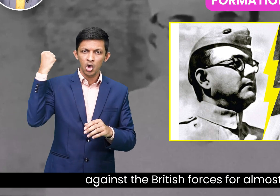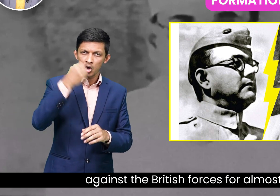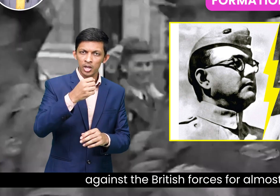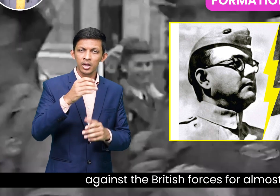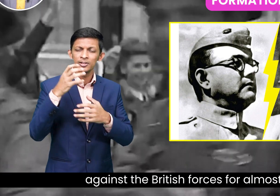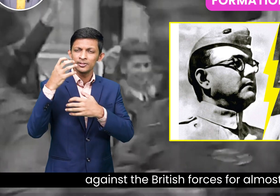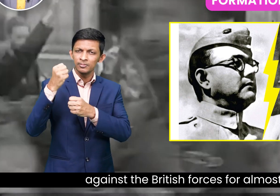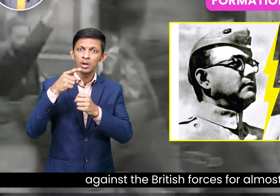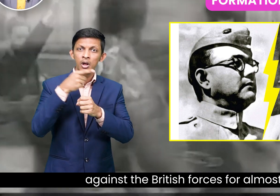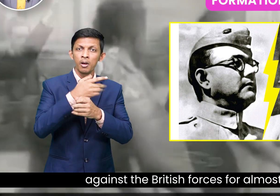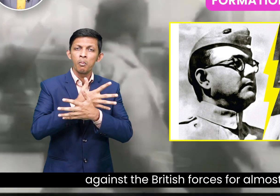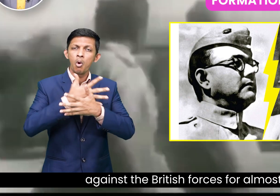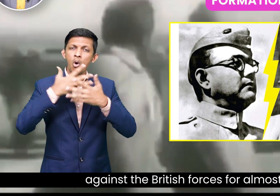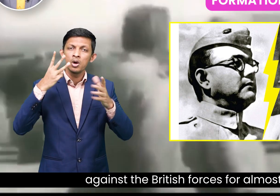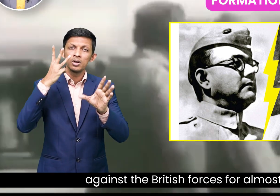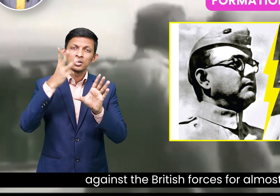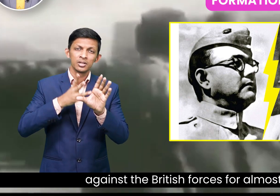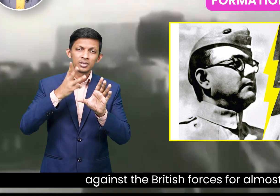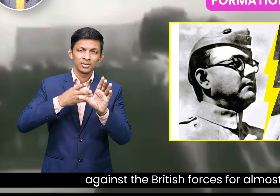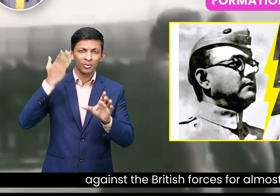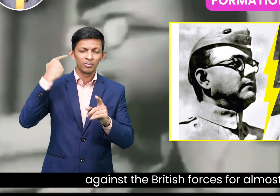years.